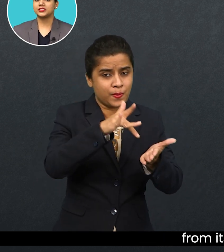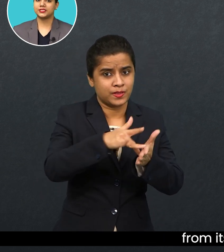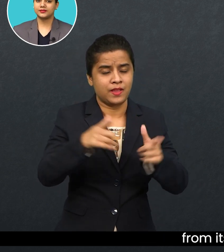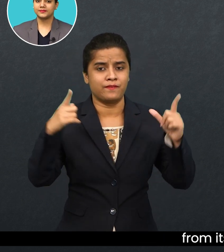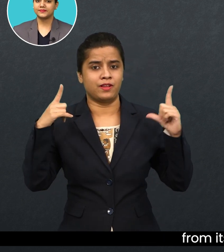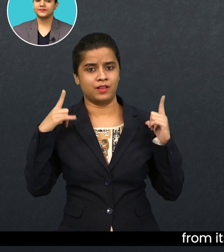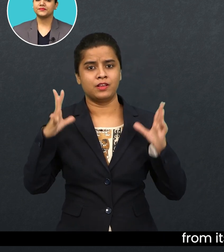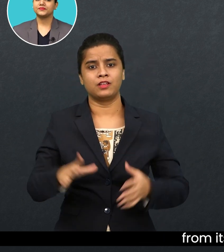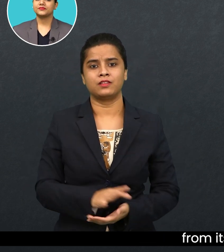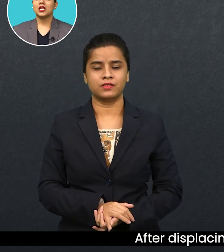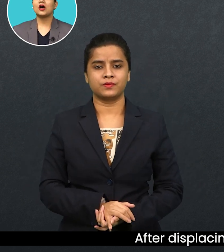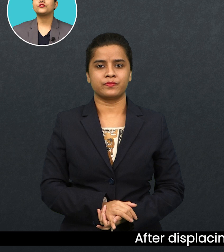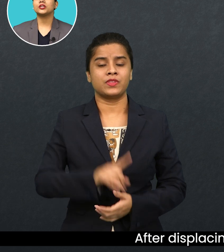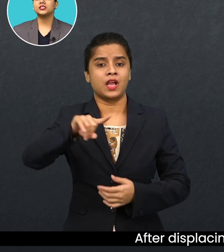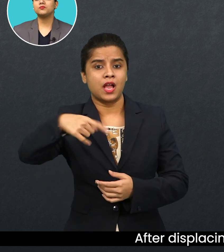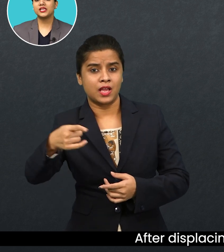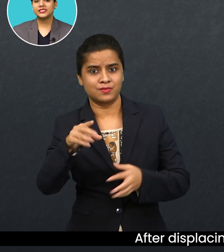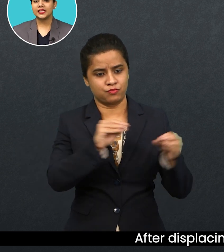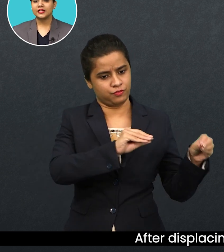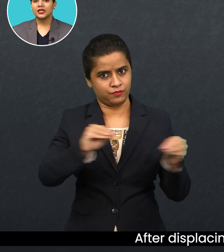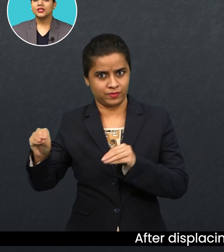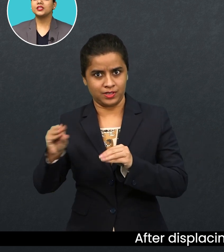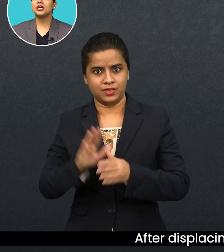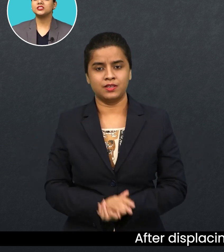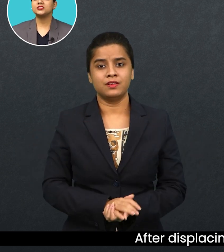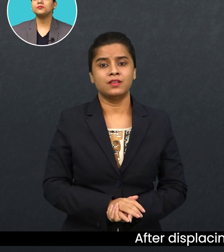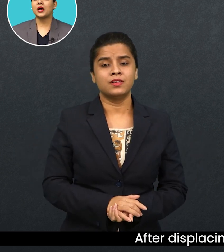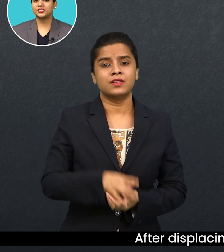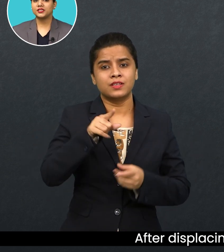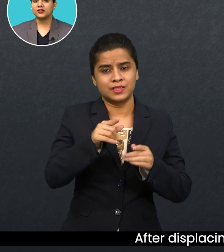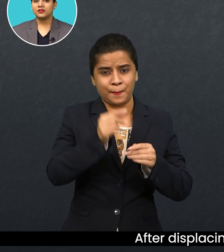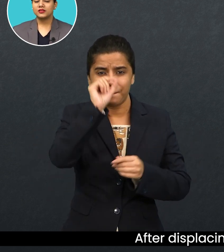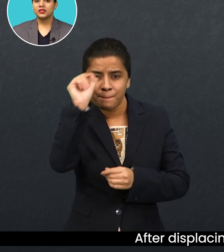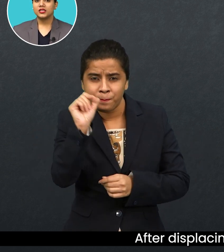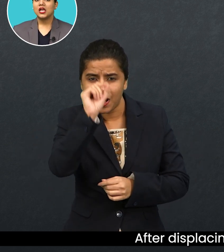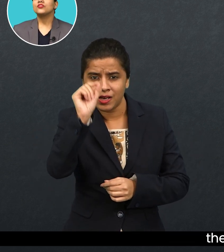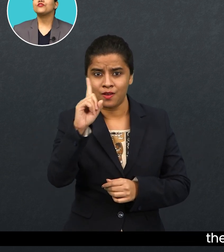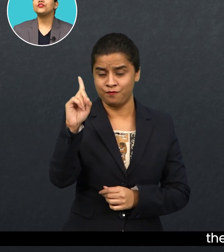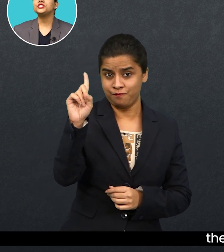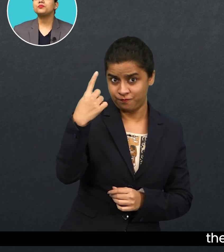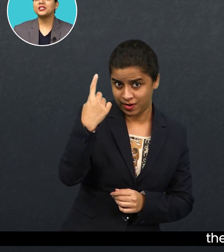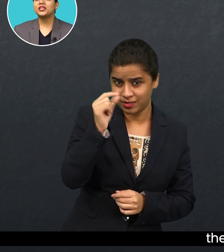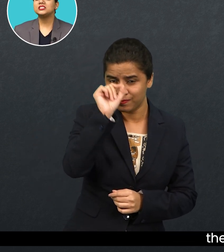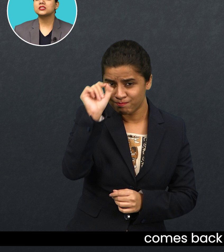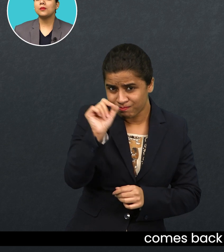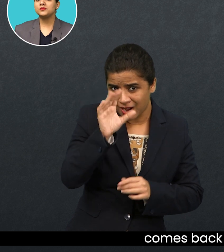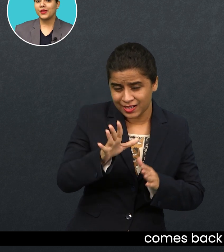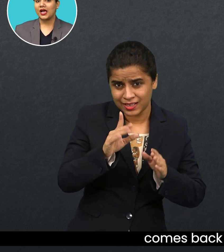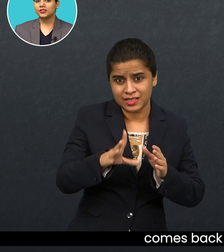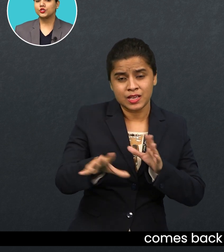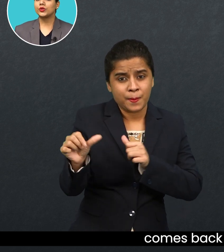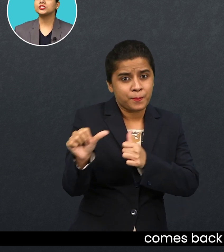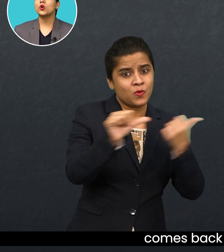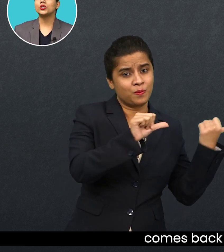rest. After displacing the adjacent particle, the first particles comes